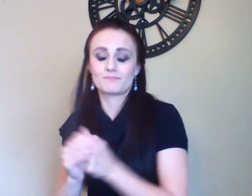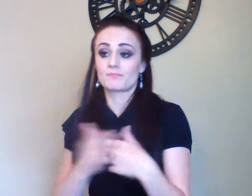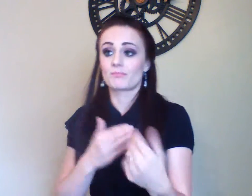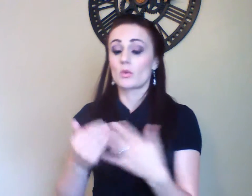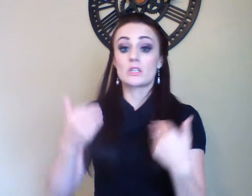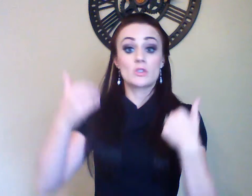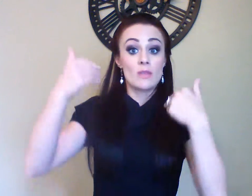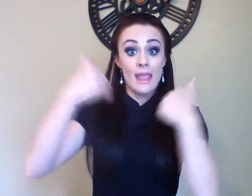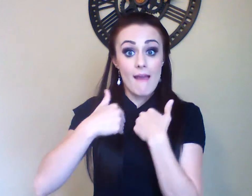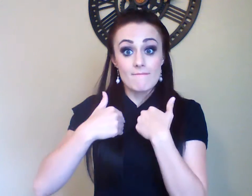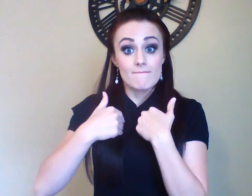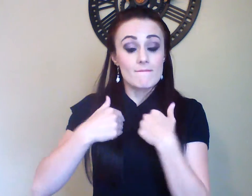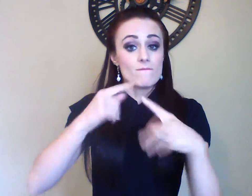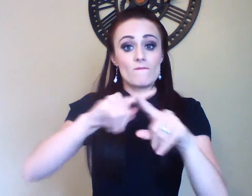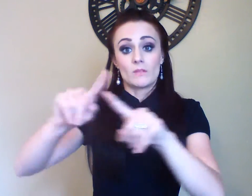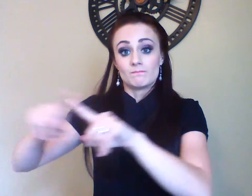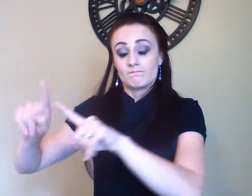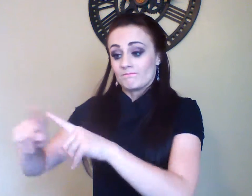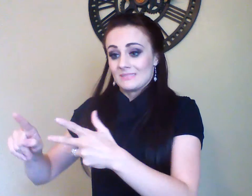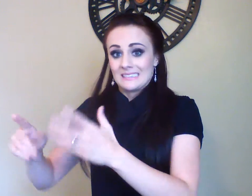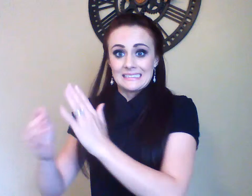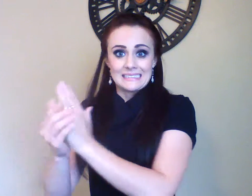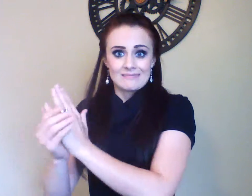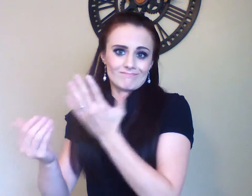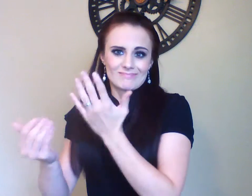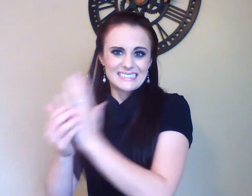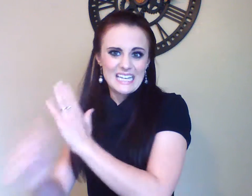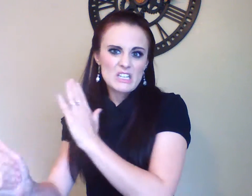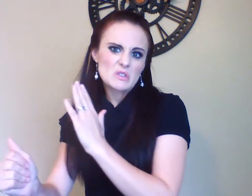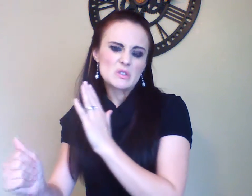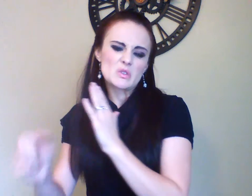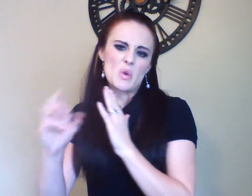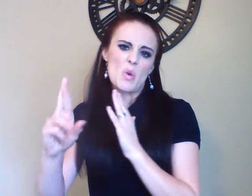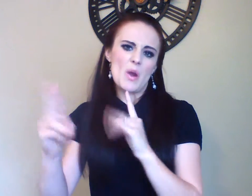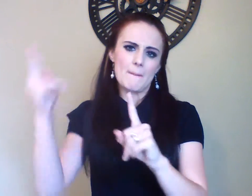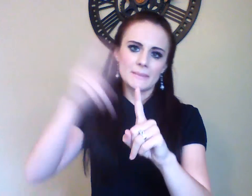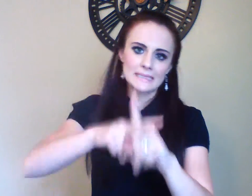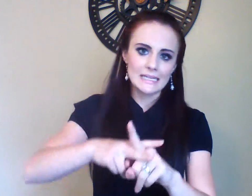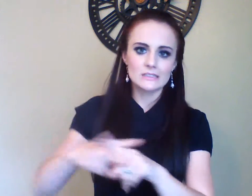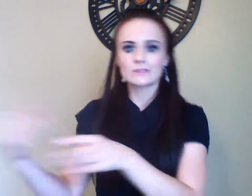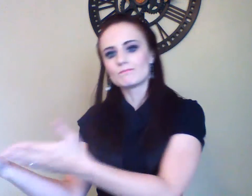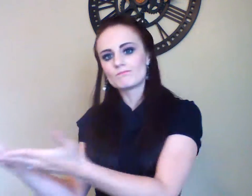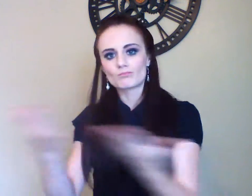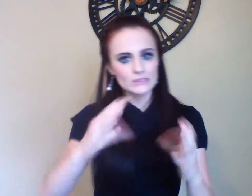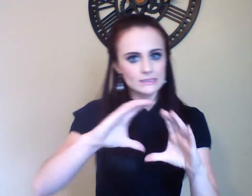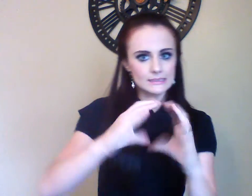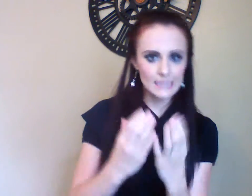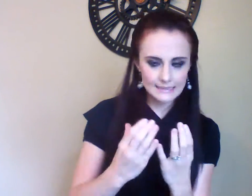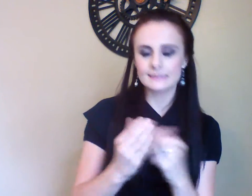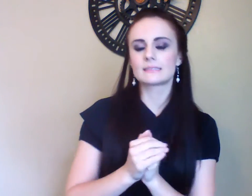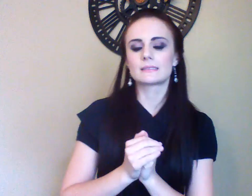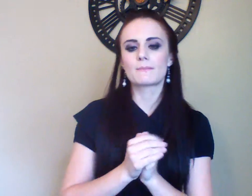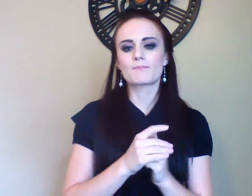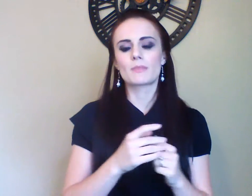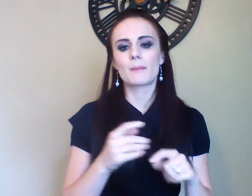in all the skills that they've learned in class. And then the real key, where they start to do some serious research, and even though it's on